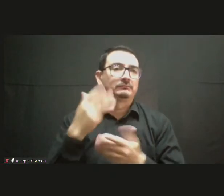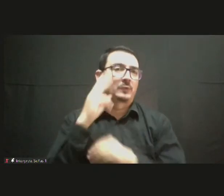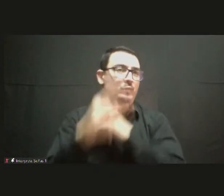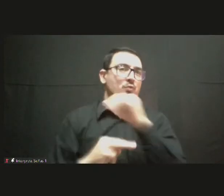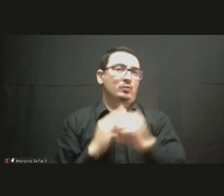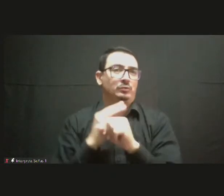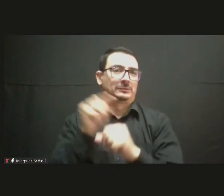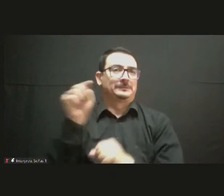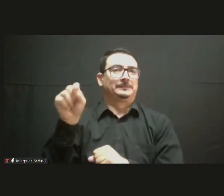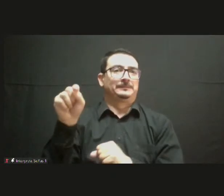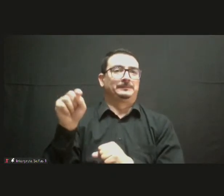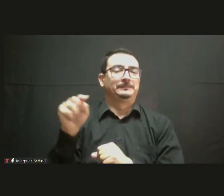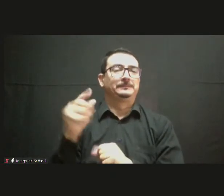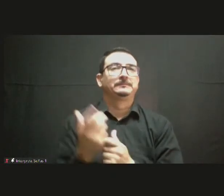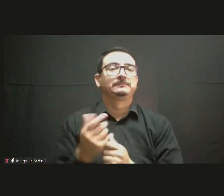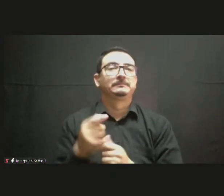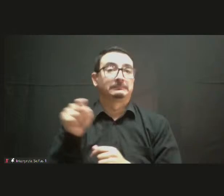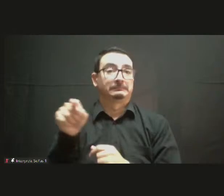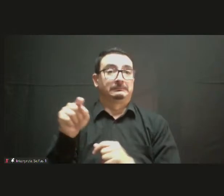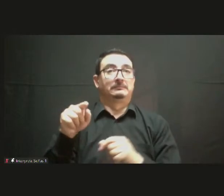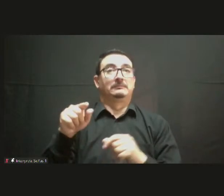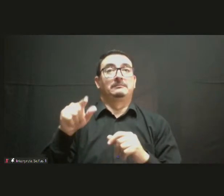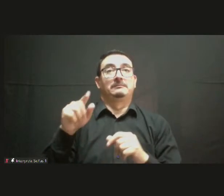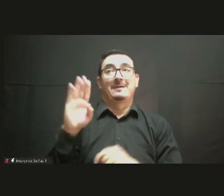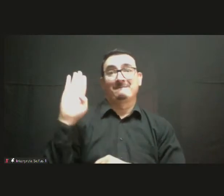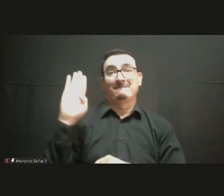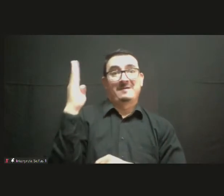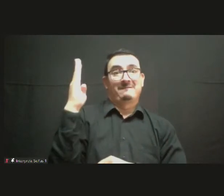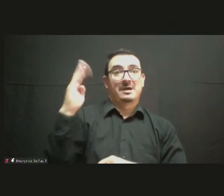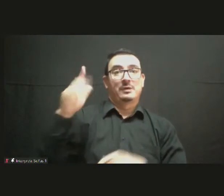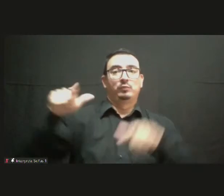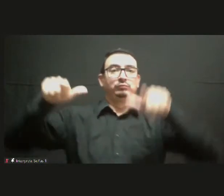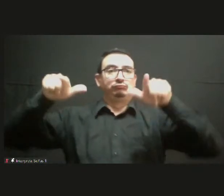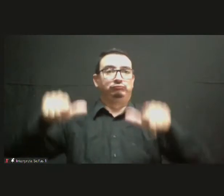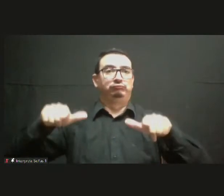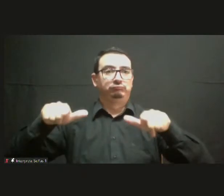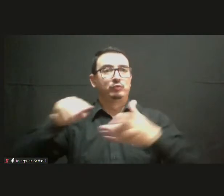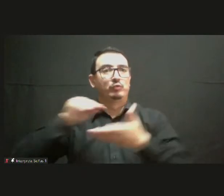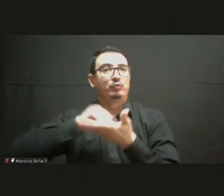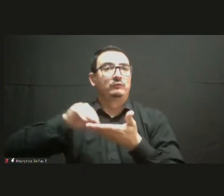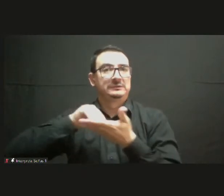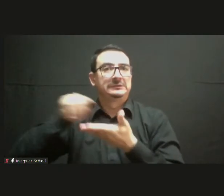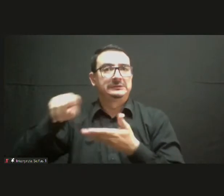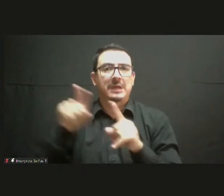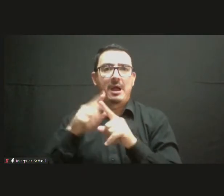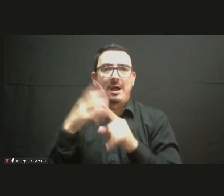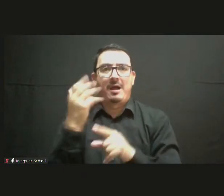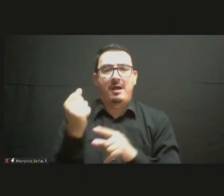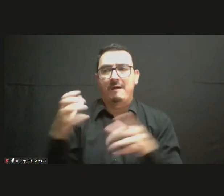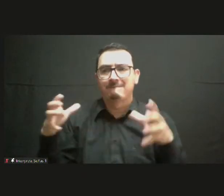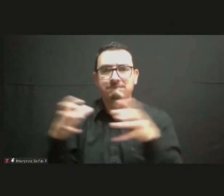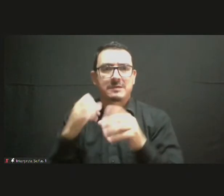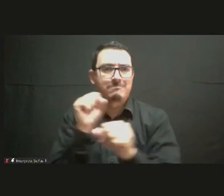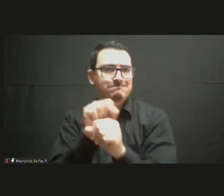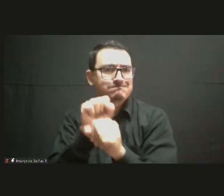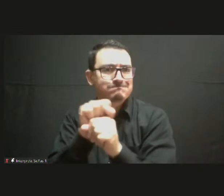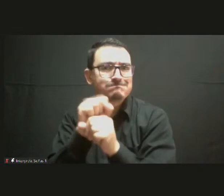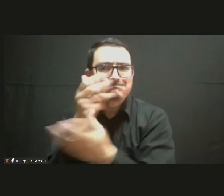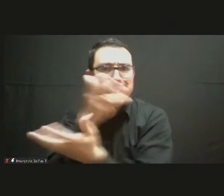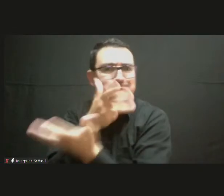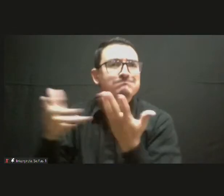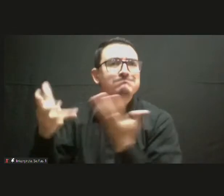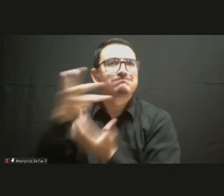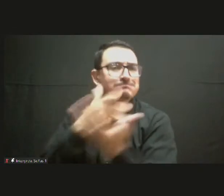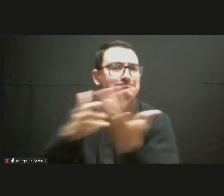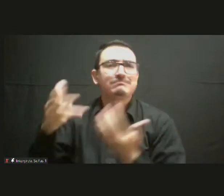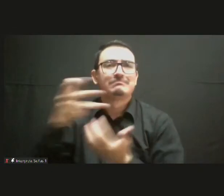the Caribbean Public Health Agency, CARPA, based in Trinidad and Tobago, and the University of the West